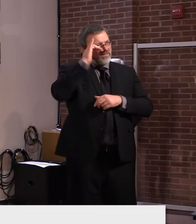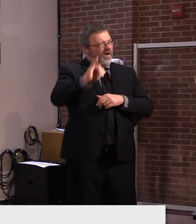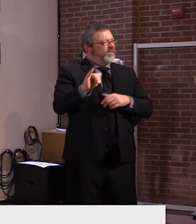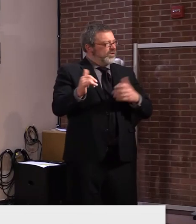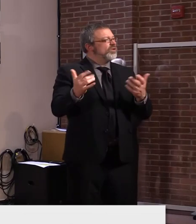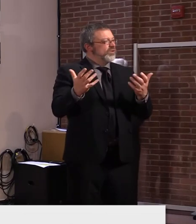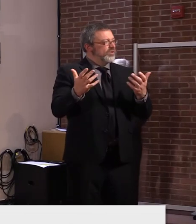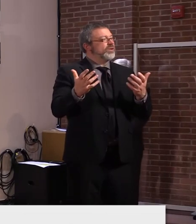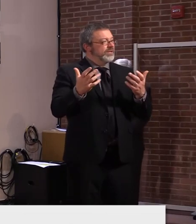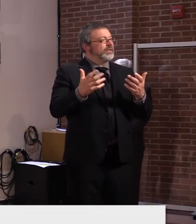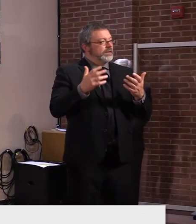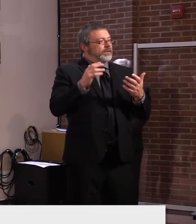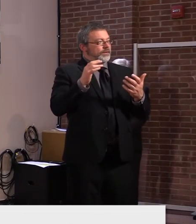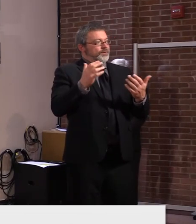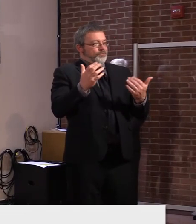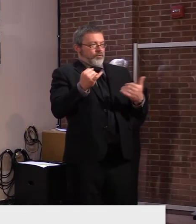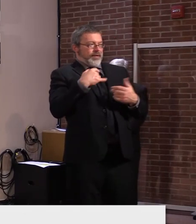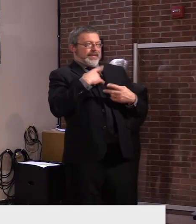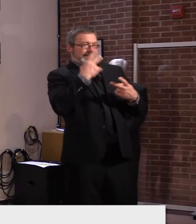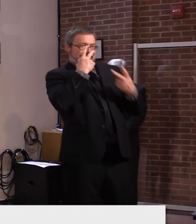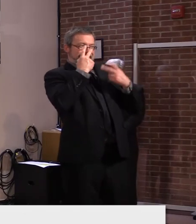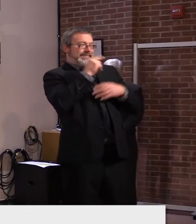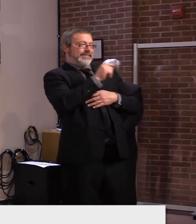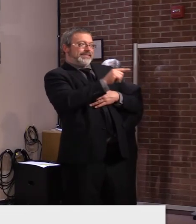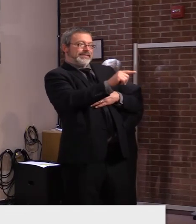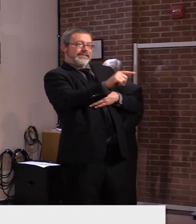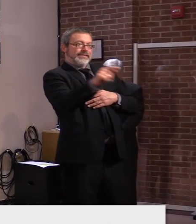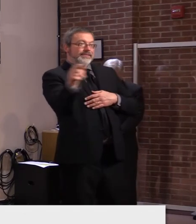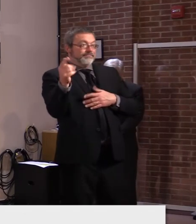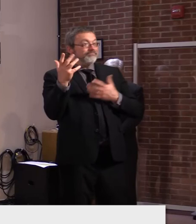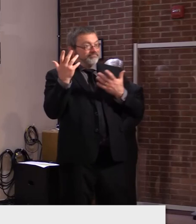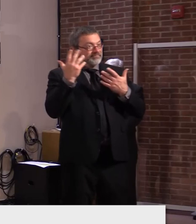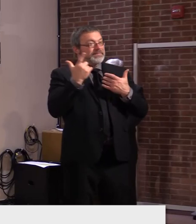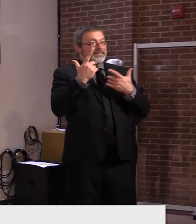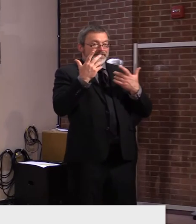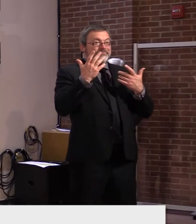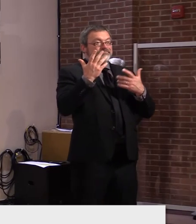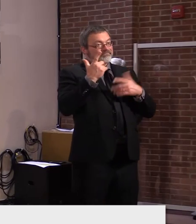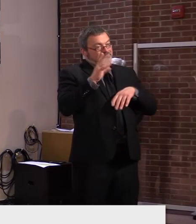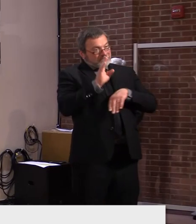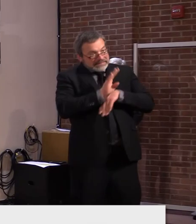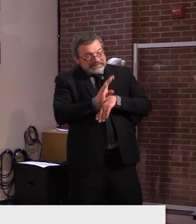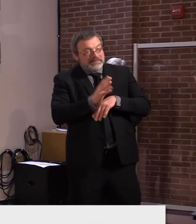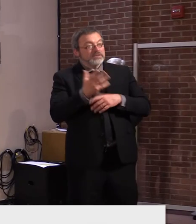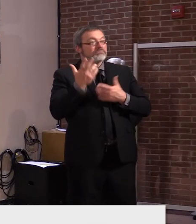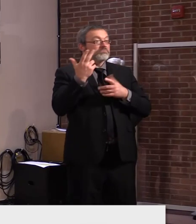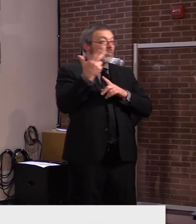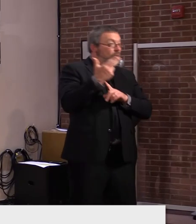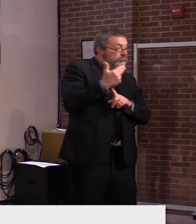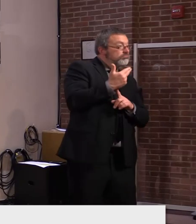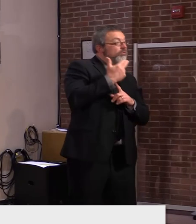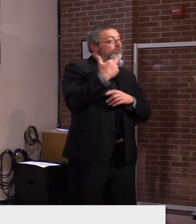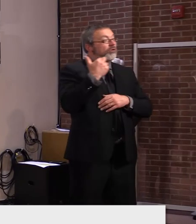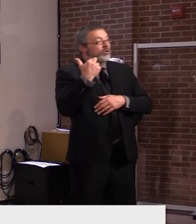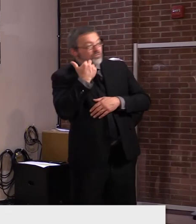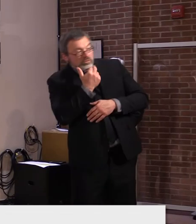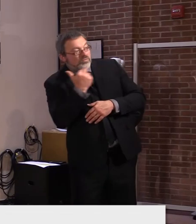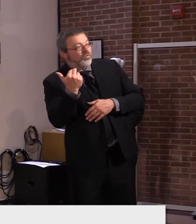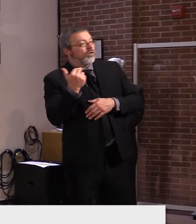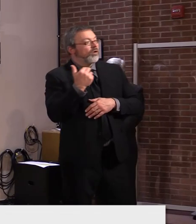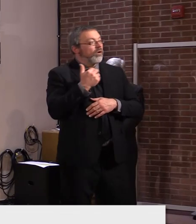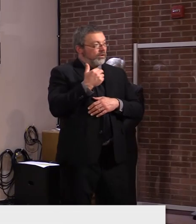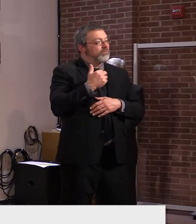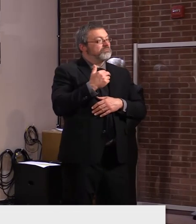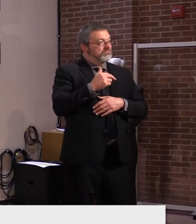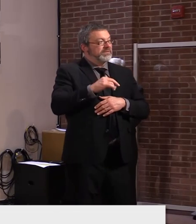are considering, whether to travel and so forth. I think the antigen testing is part of the answer, that we should